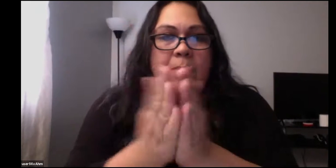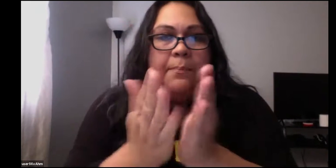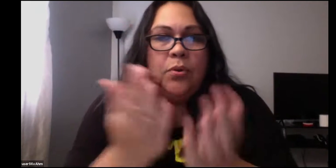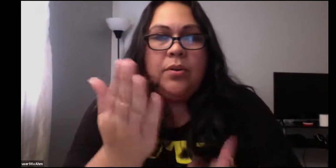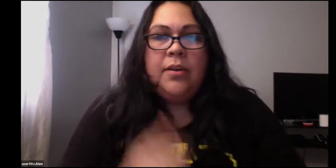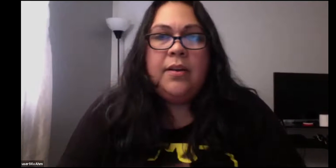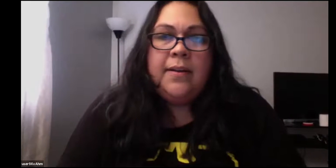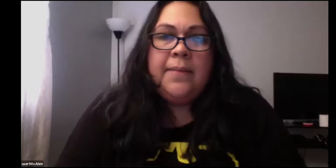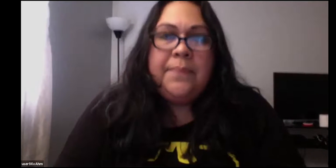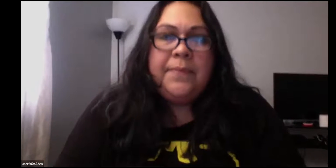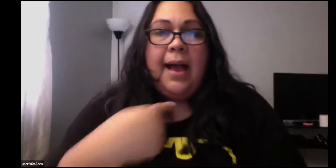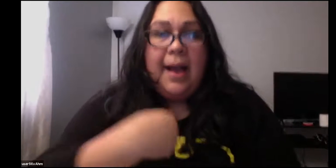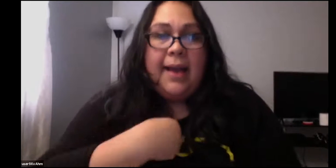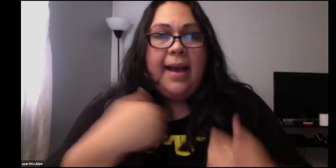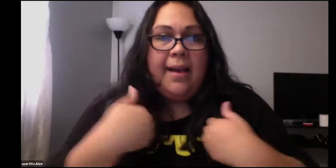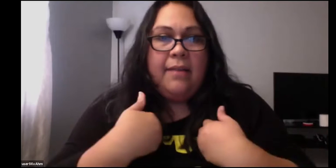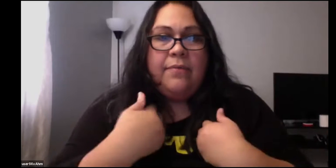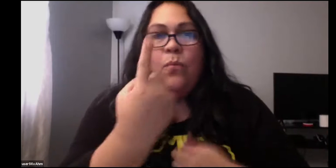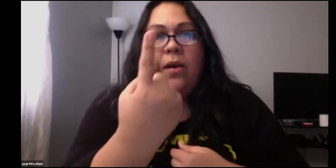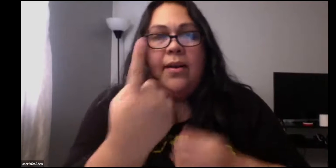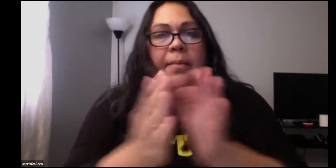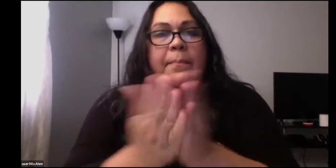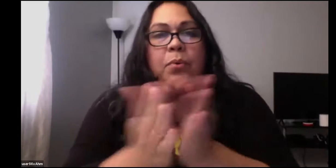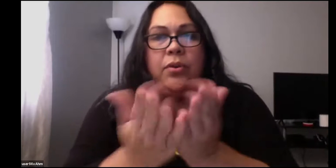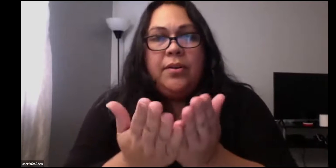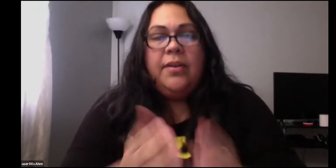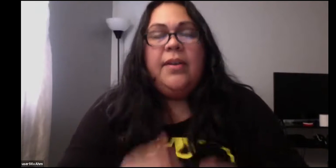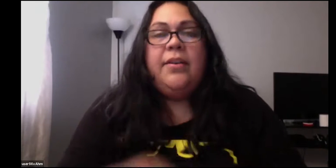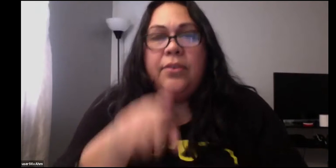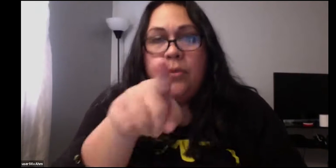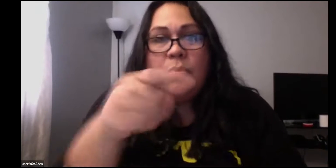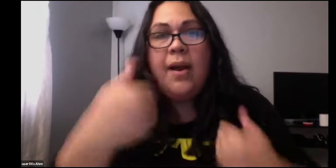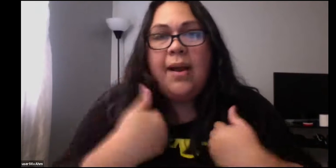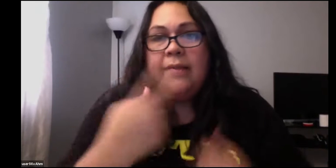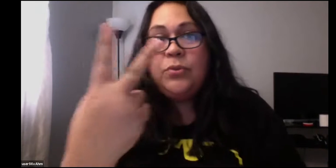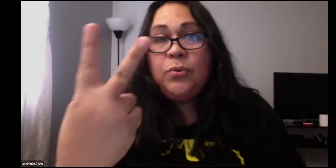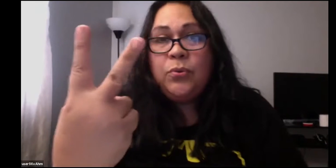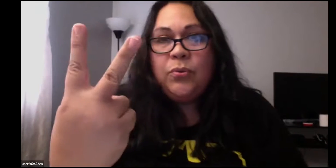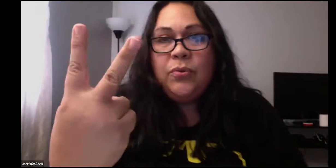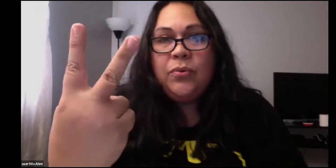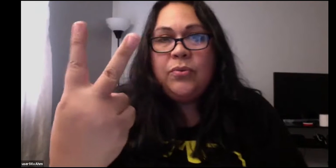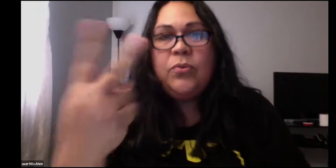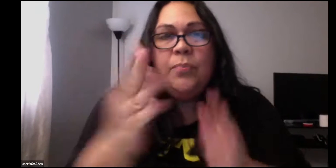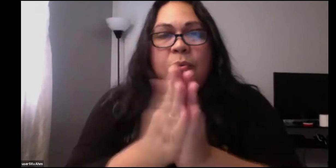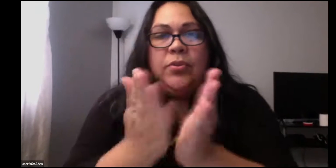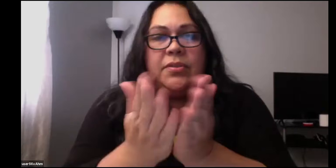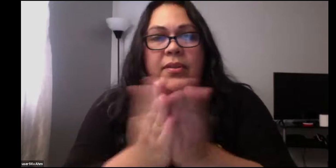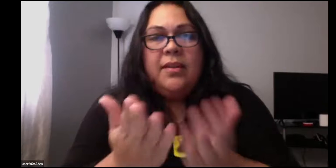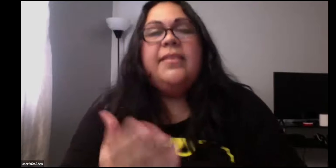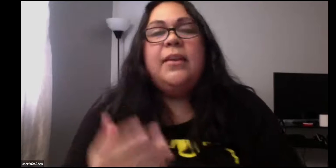book. I have 1 book. You have two books. Then we